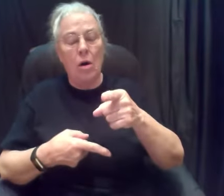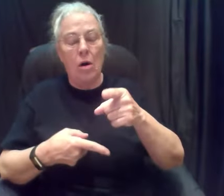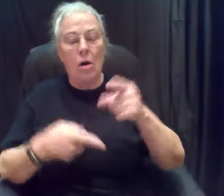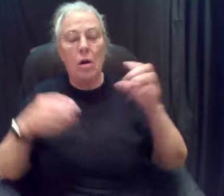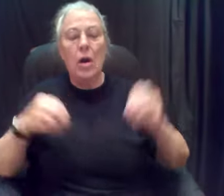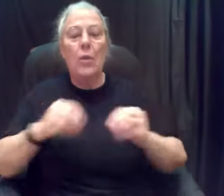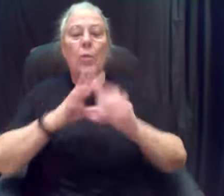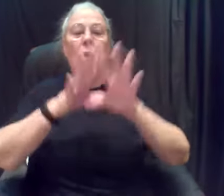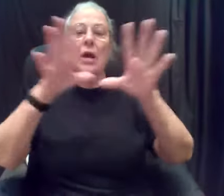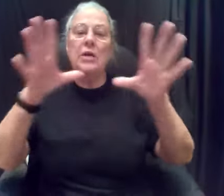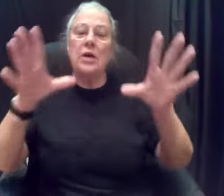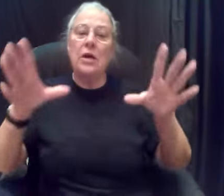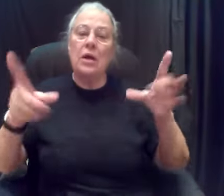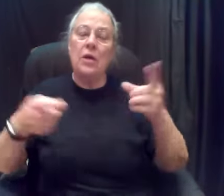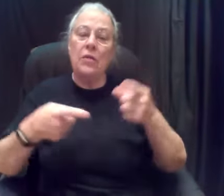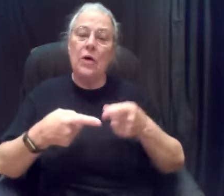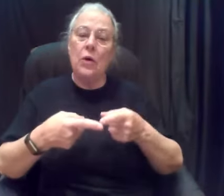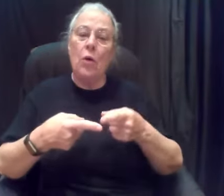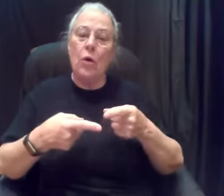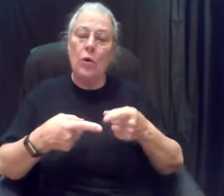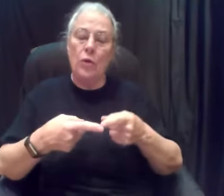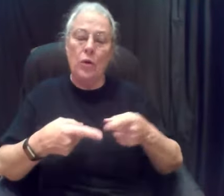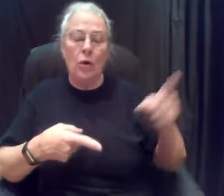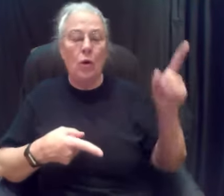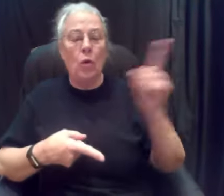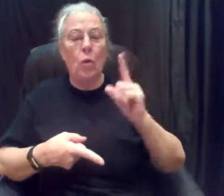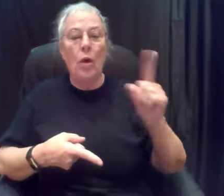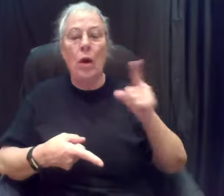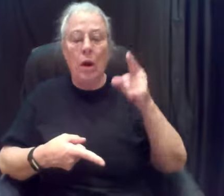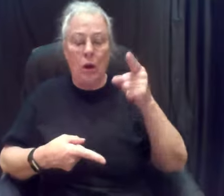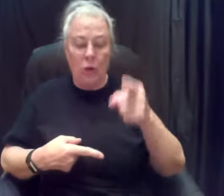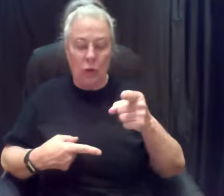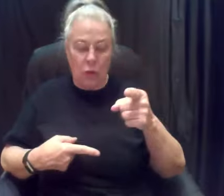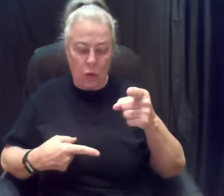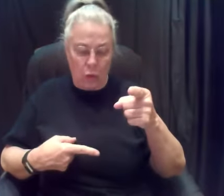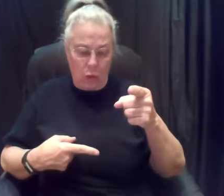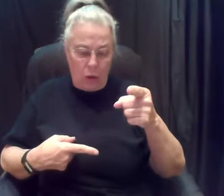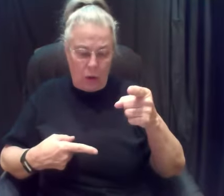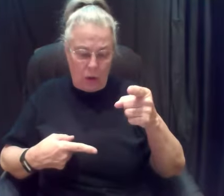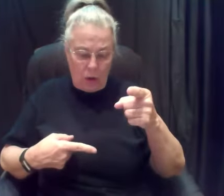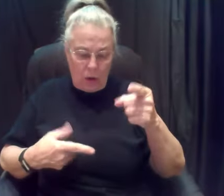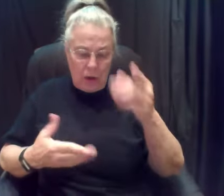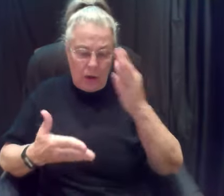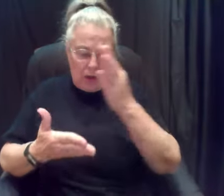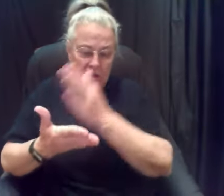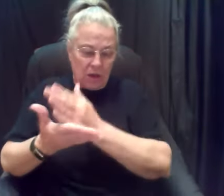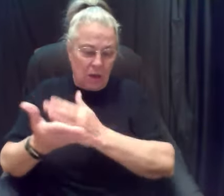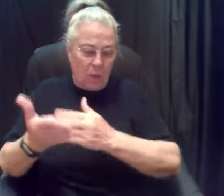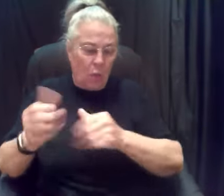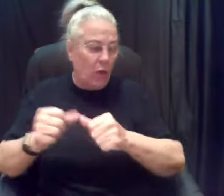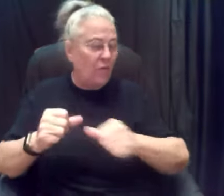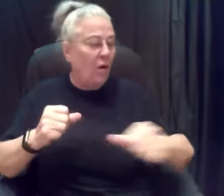are. Brighten the corner where you are. Someone far